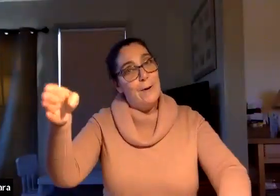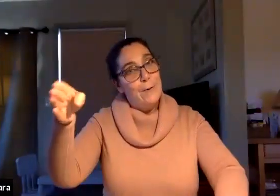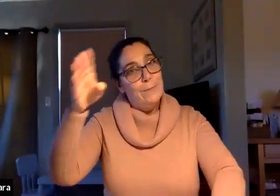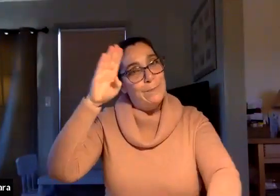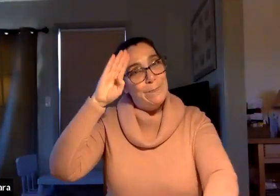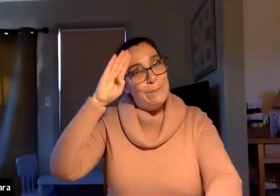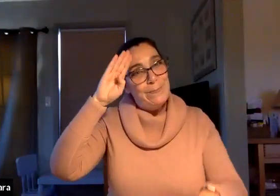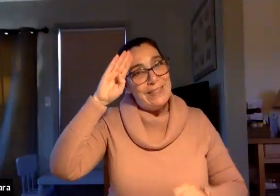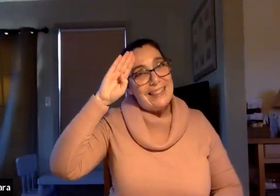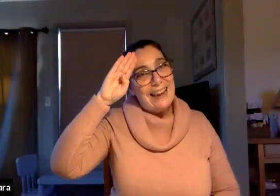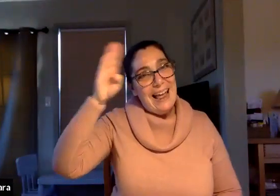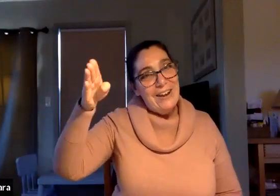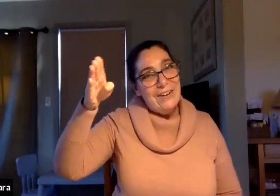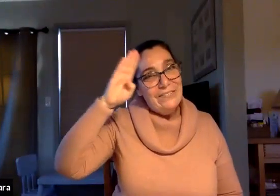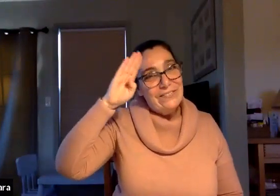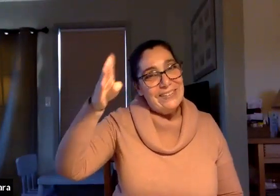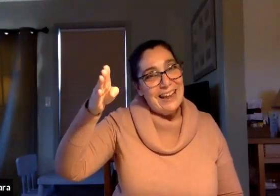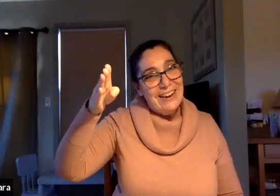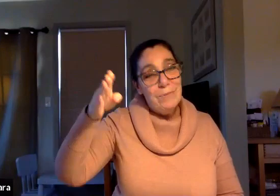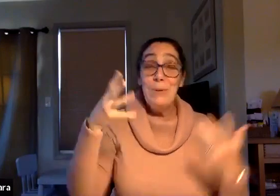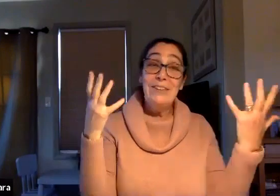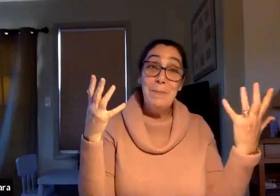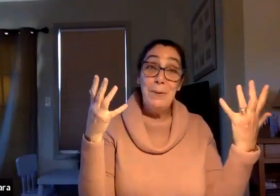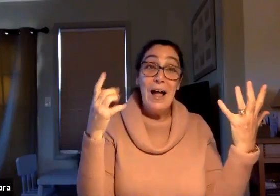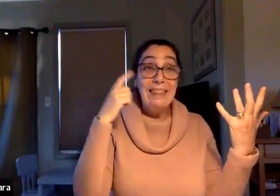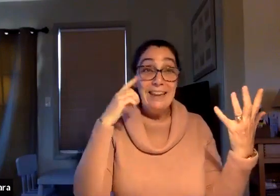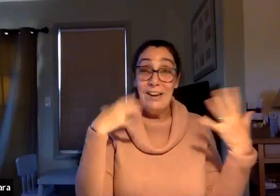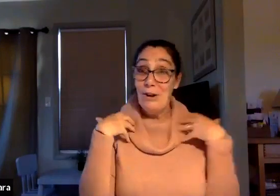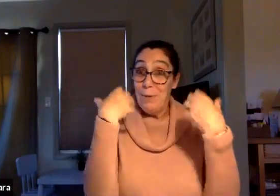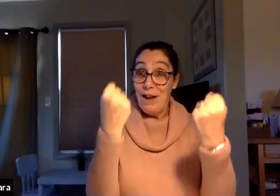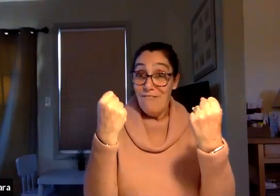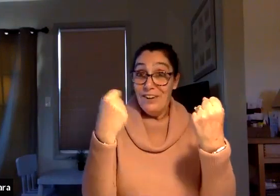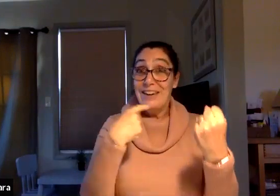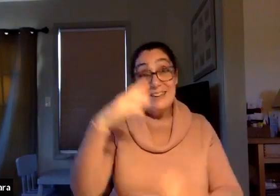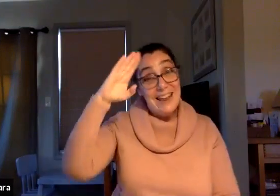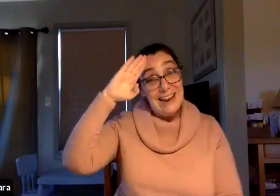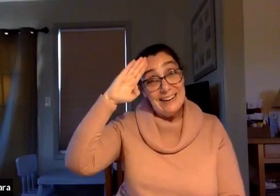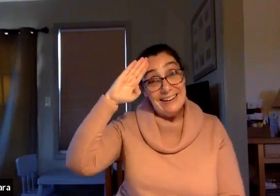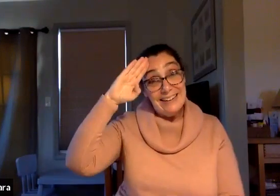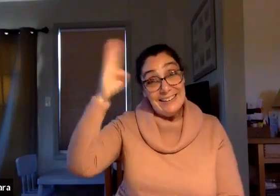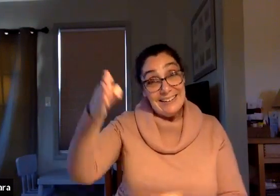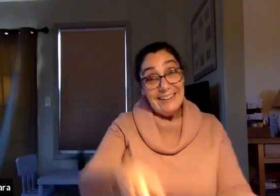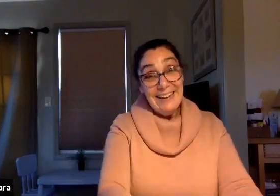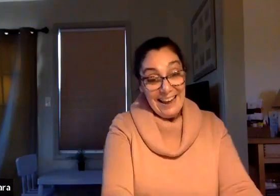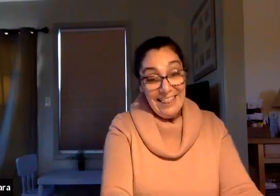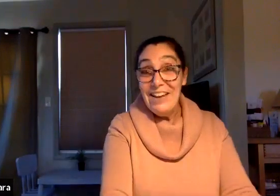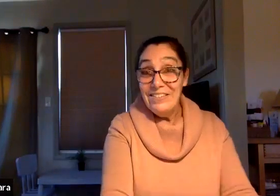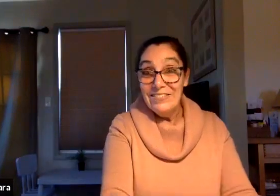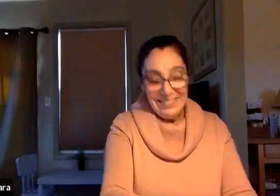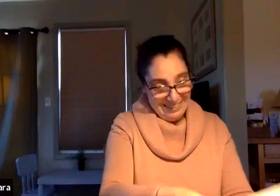Hello. Hello. Hello. Pretty simple. I think you can all be confident to say hello.